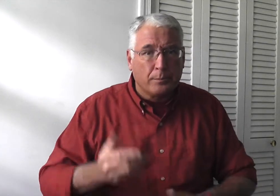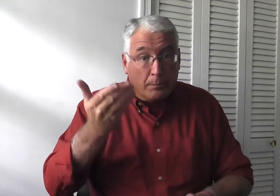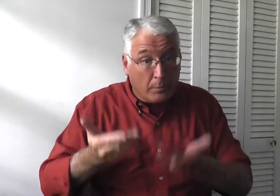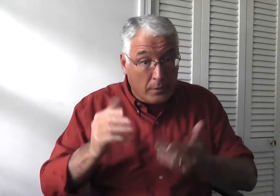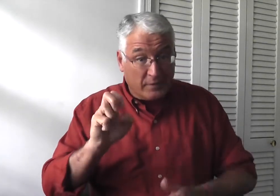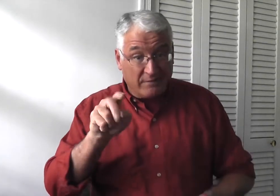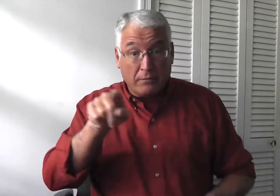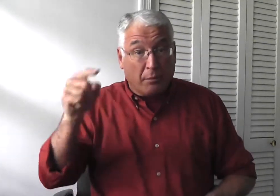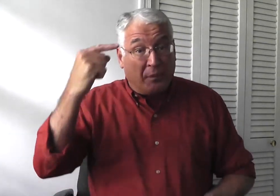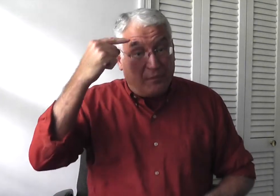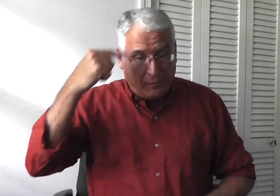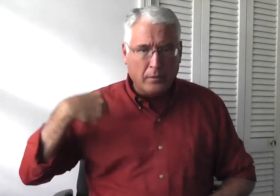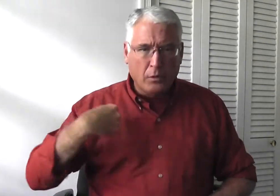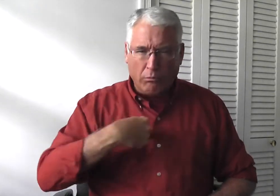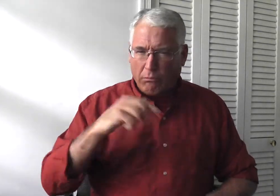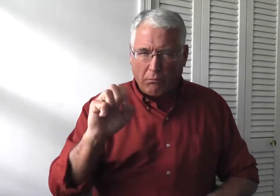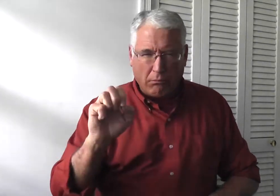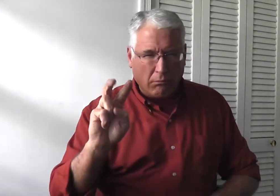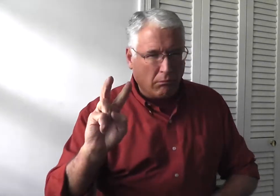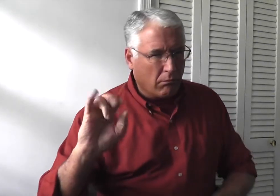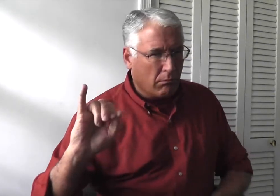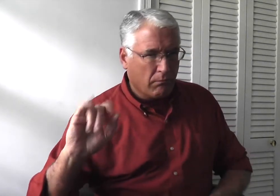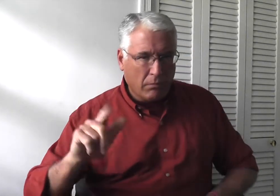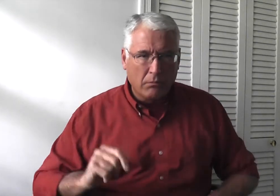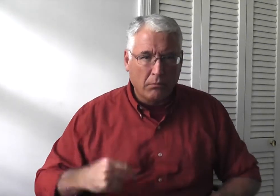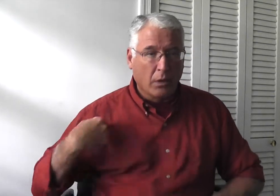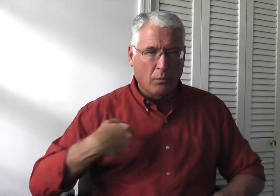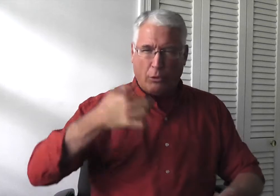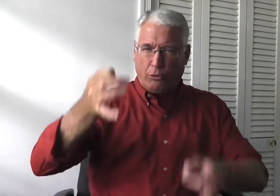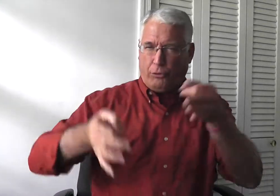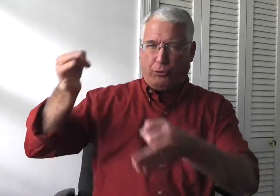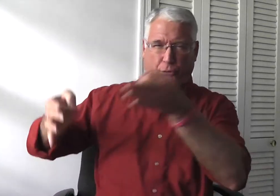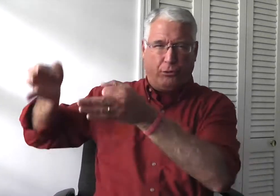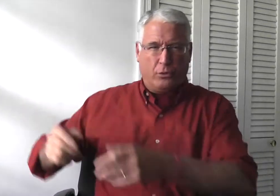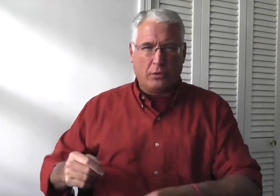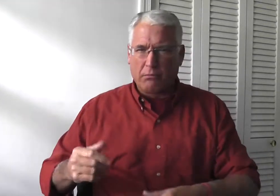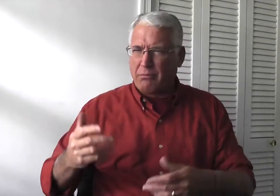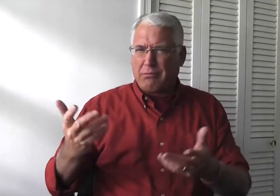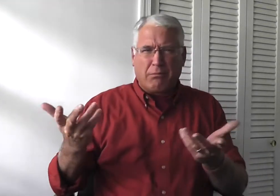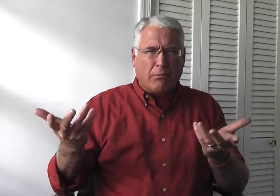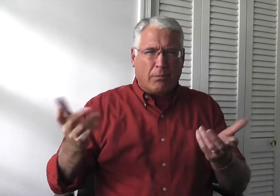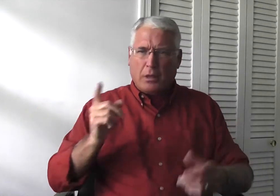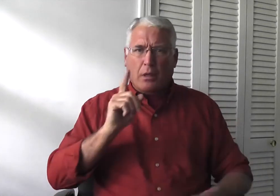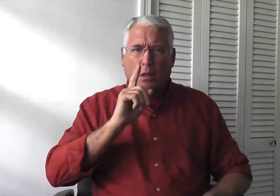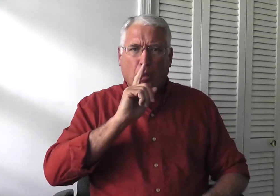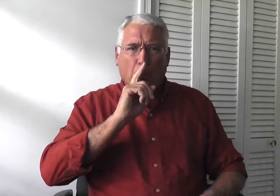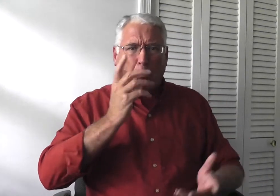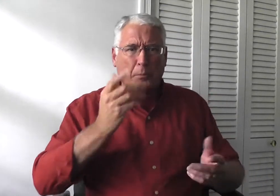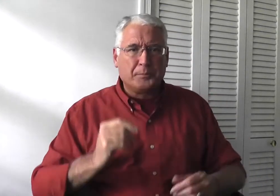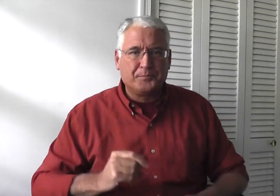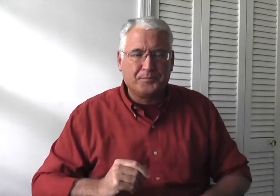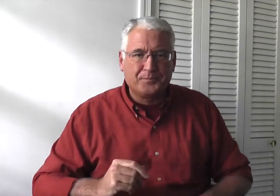crazy. Maybe they think that we are evil. We are judging them.